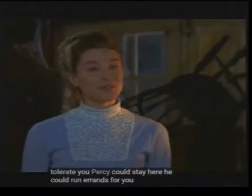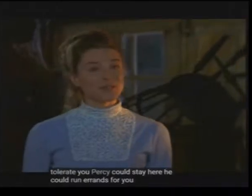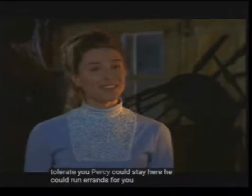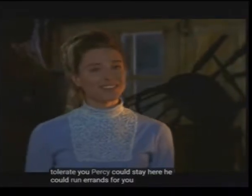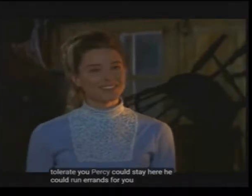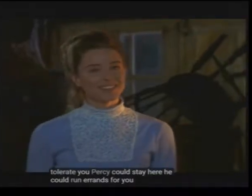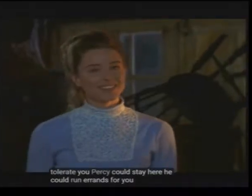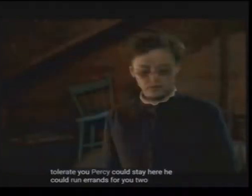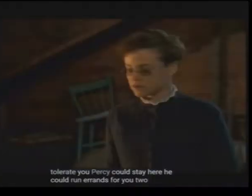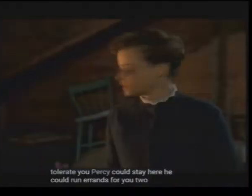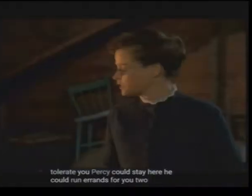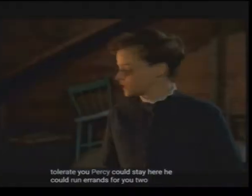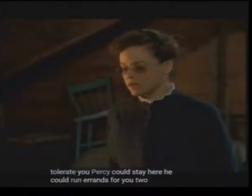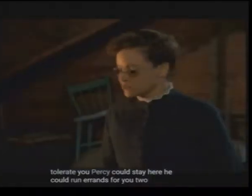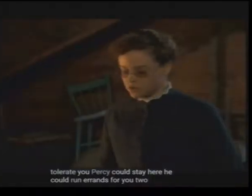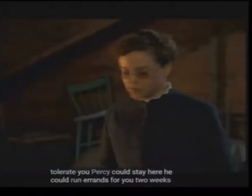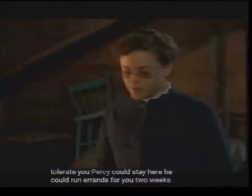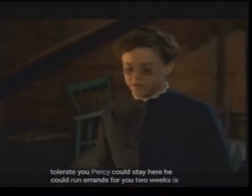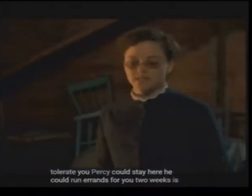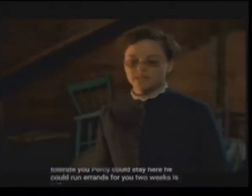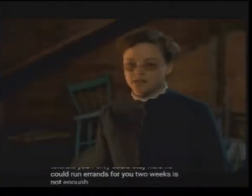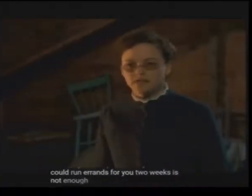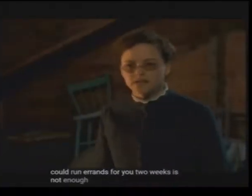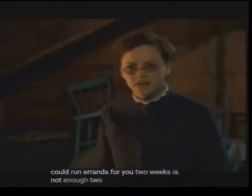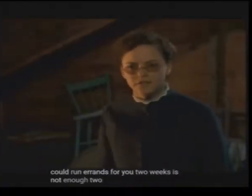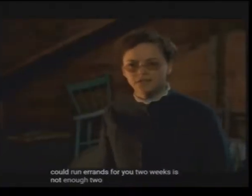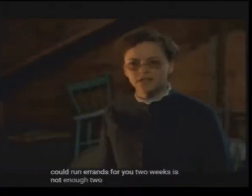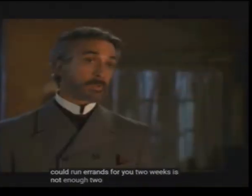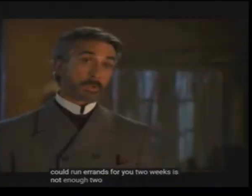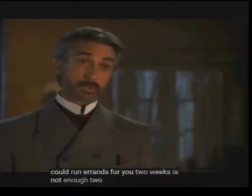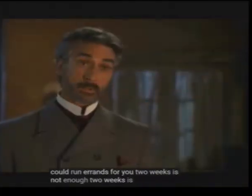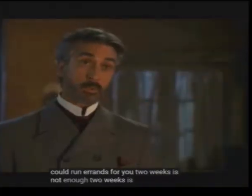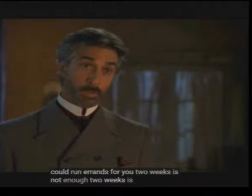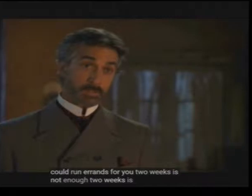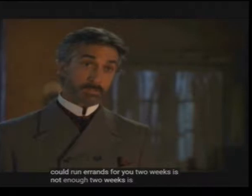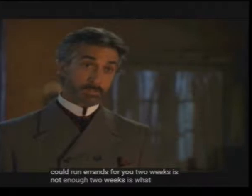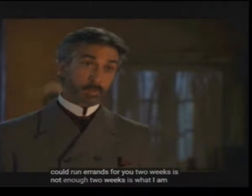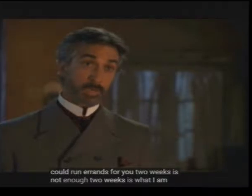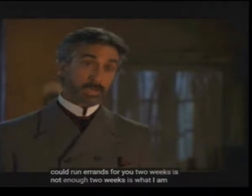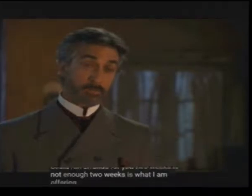you. 2 weeks is not enough. 2 weeks is what I am offering.